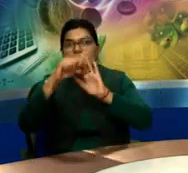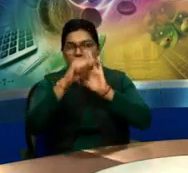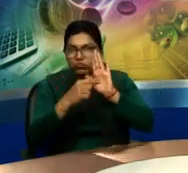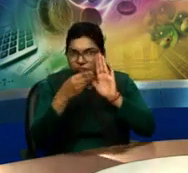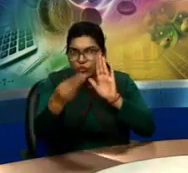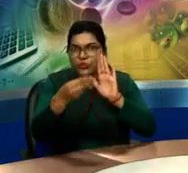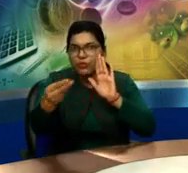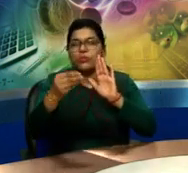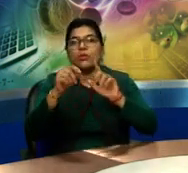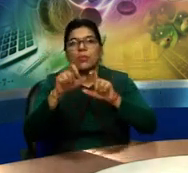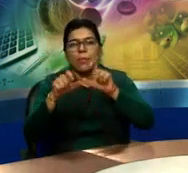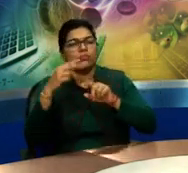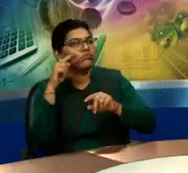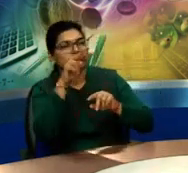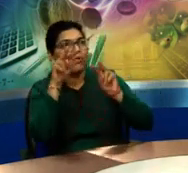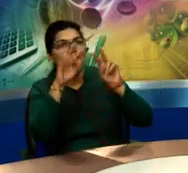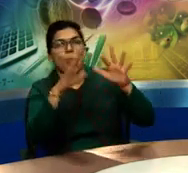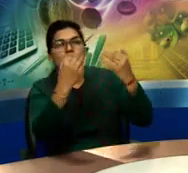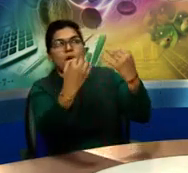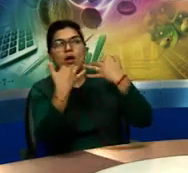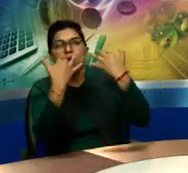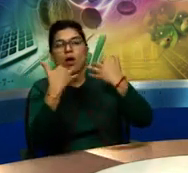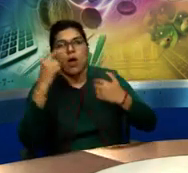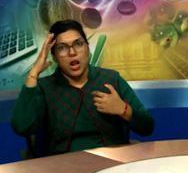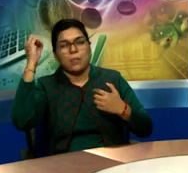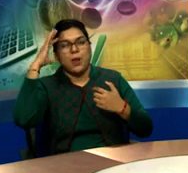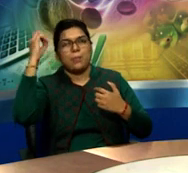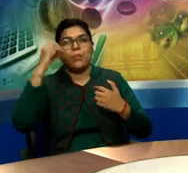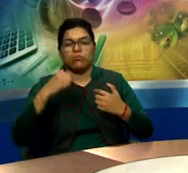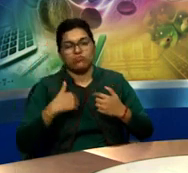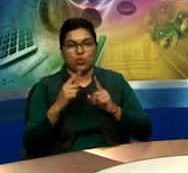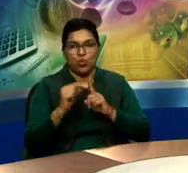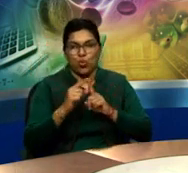the ethics in any situation and their implementation is vital.